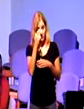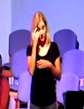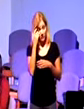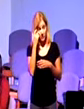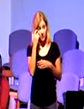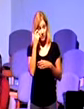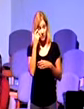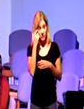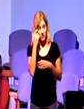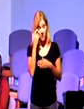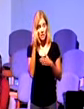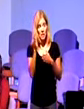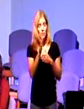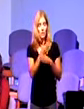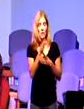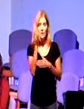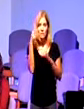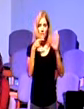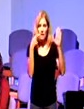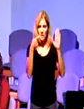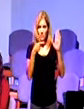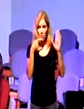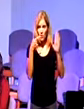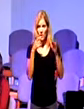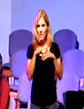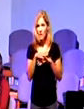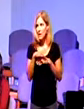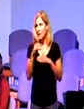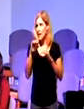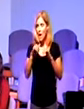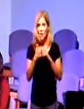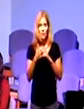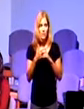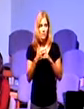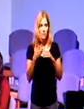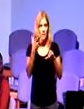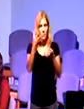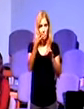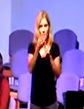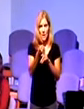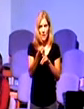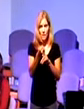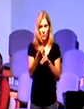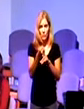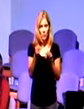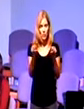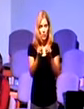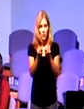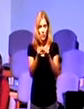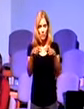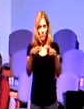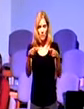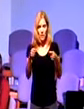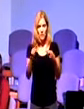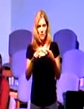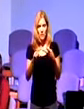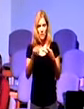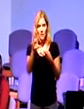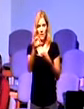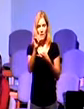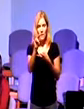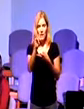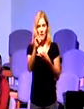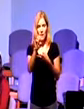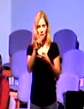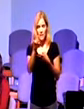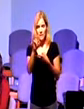She will be sharing her testimony and how she was impacted getting a shoebox. We also have Connie Zinn